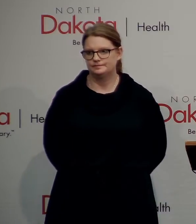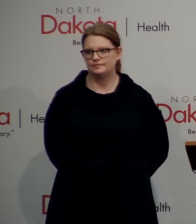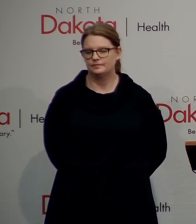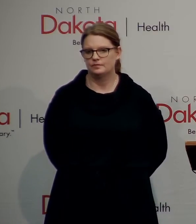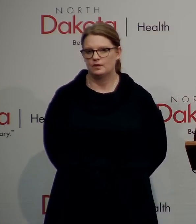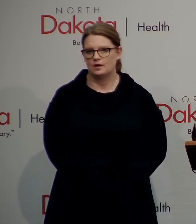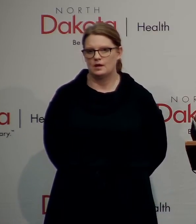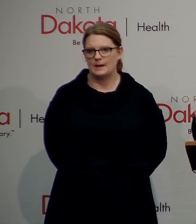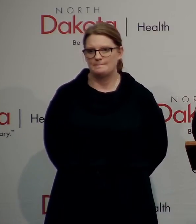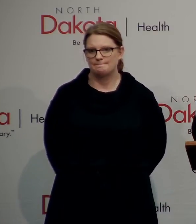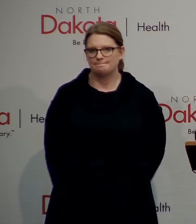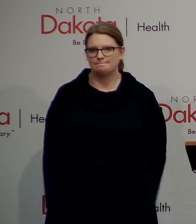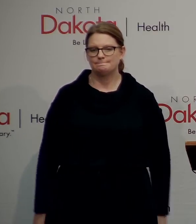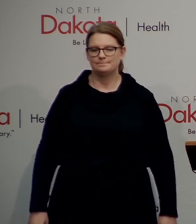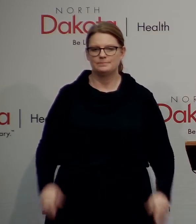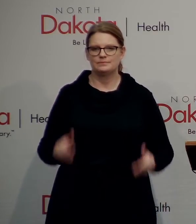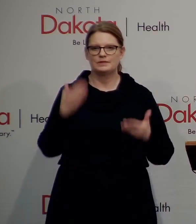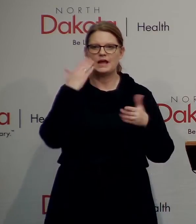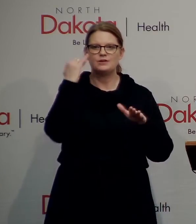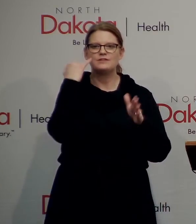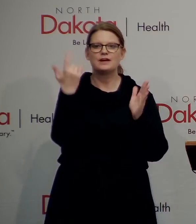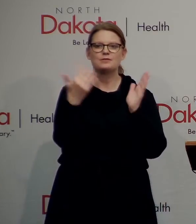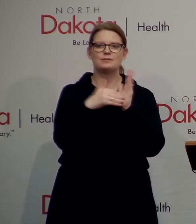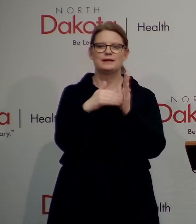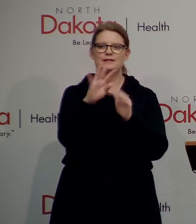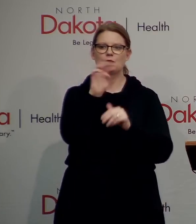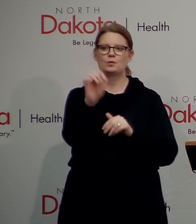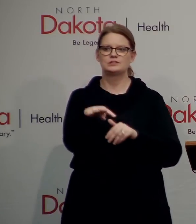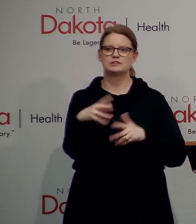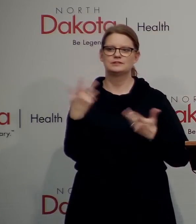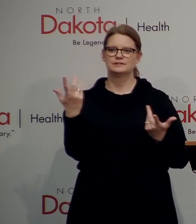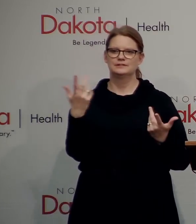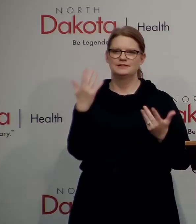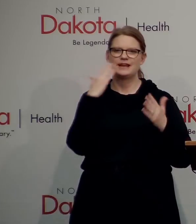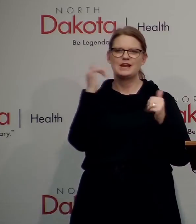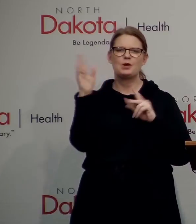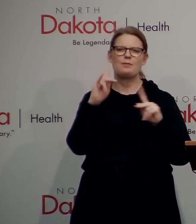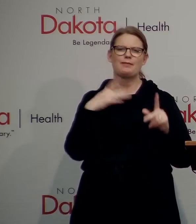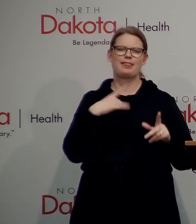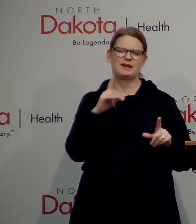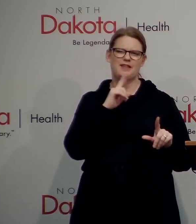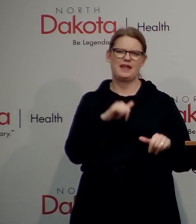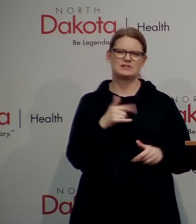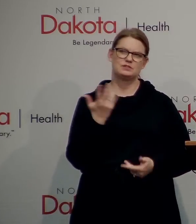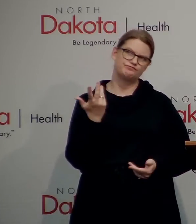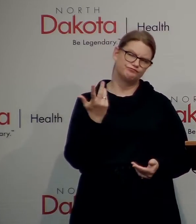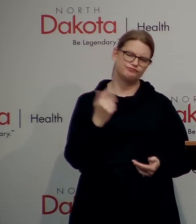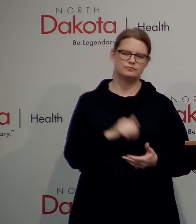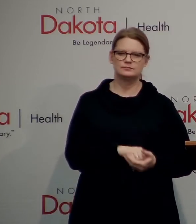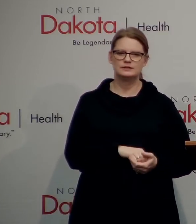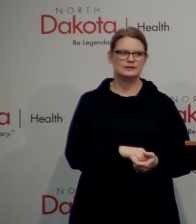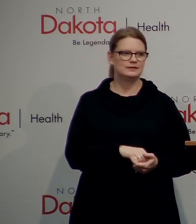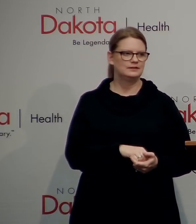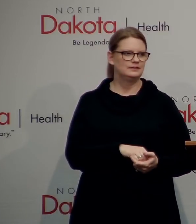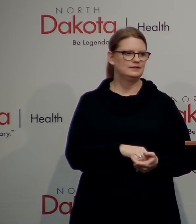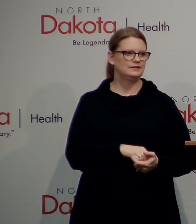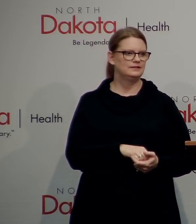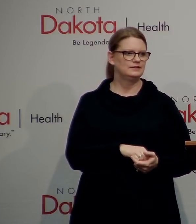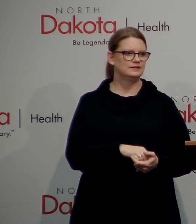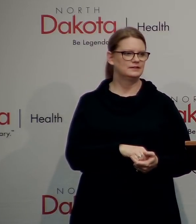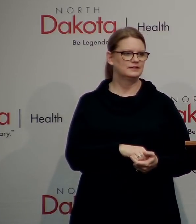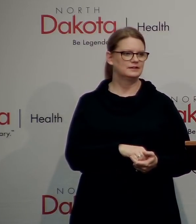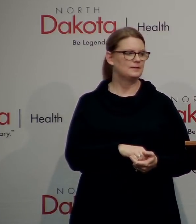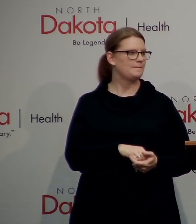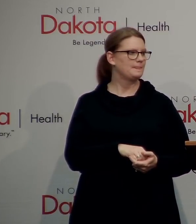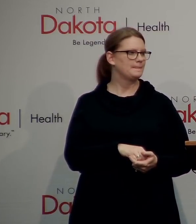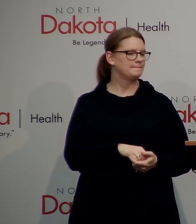don't know if I repeated the question or not, but I hope people like the answer. Okay, we'll Okay,